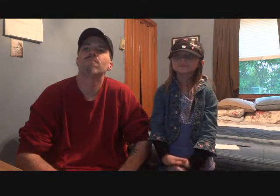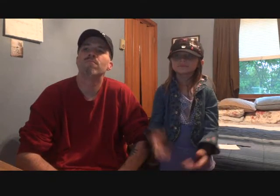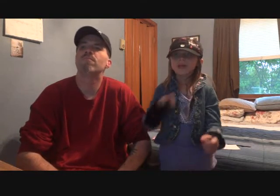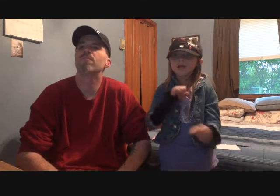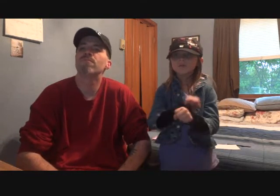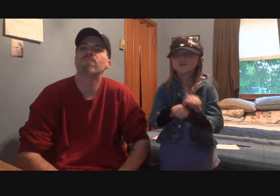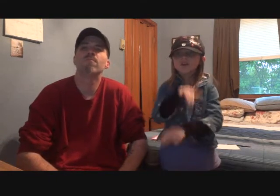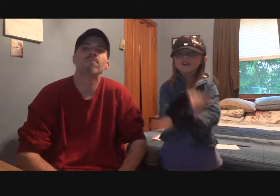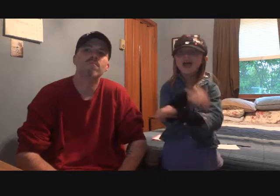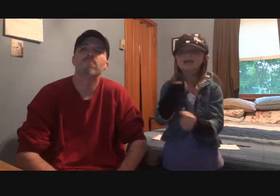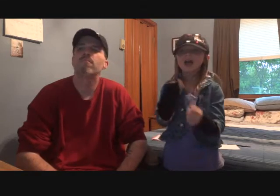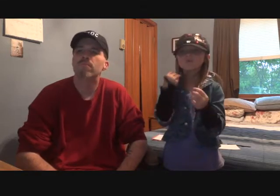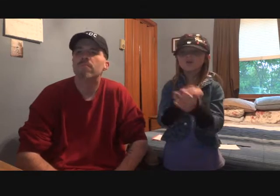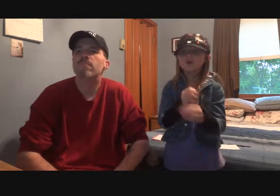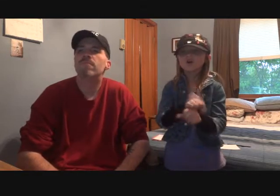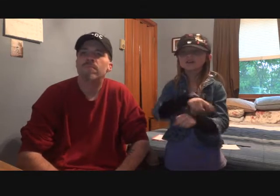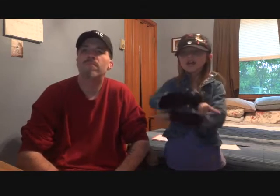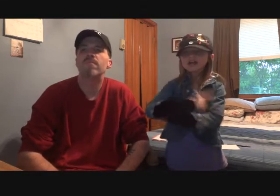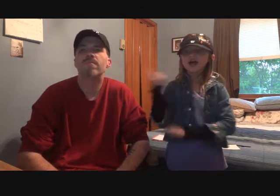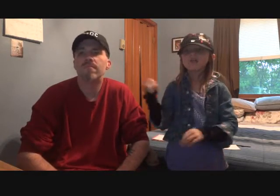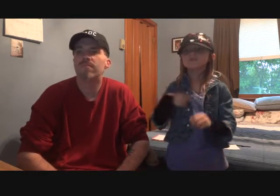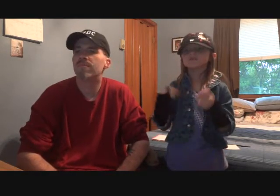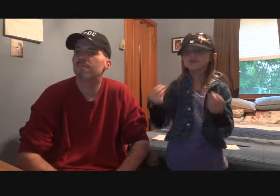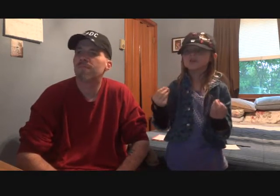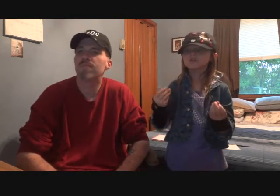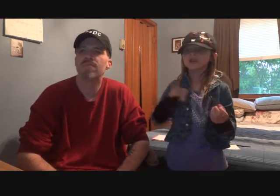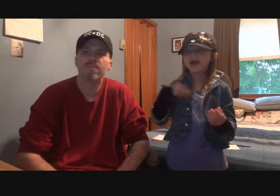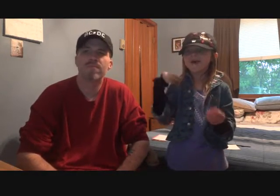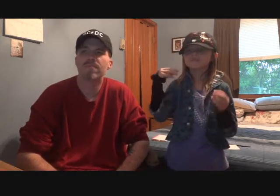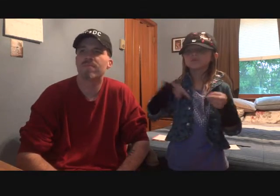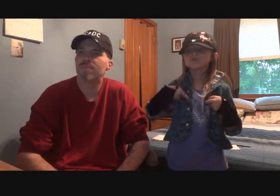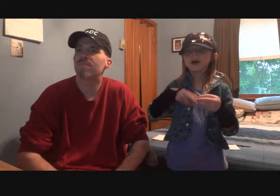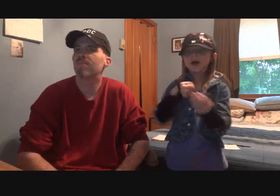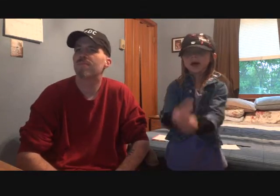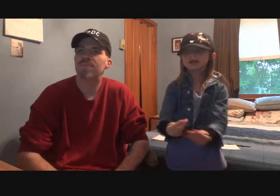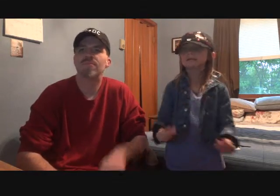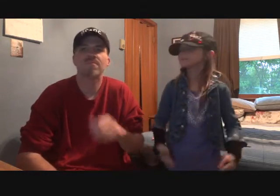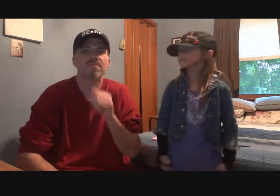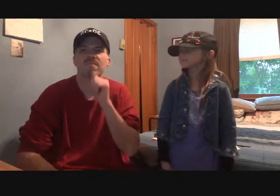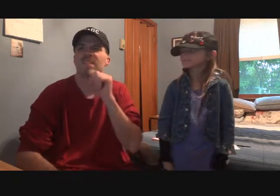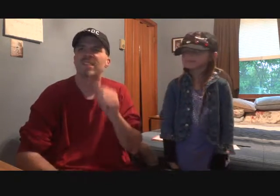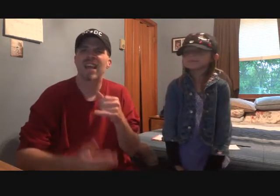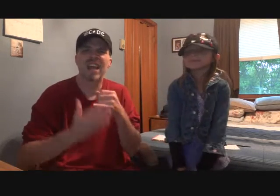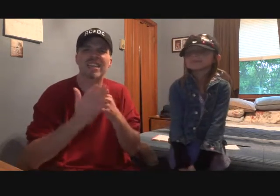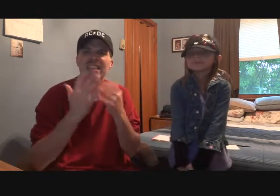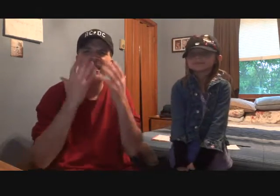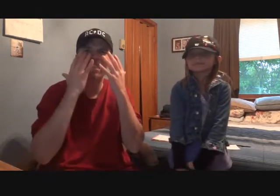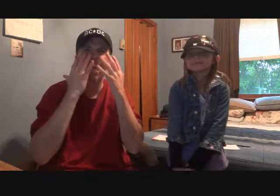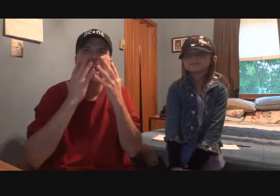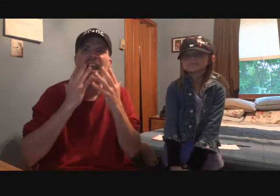I work all night, I work all day To pay the bills I have to pay Hating and sad